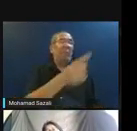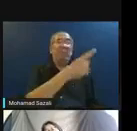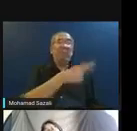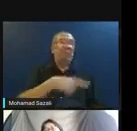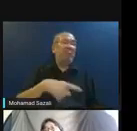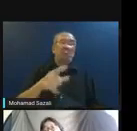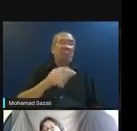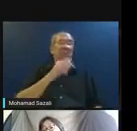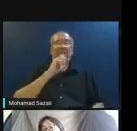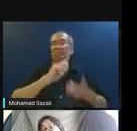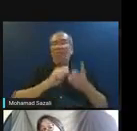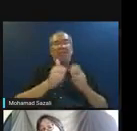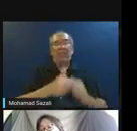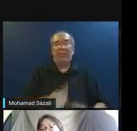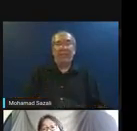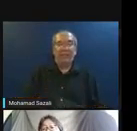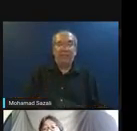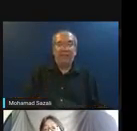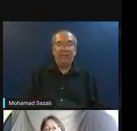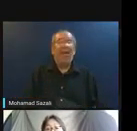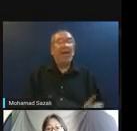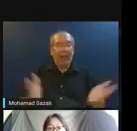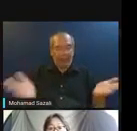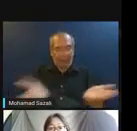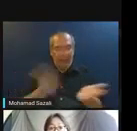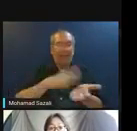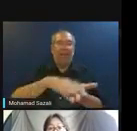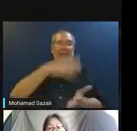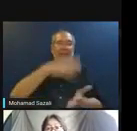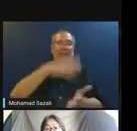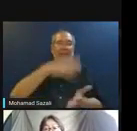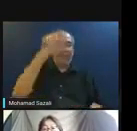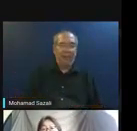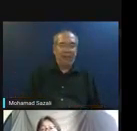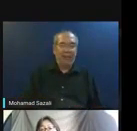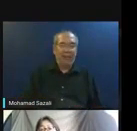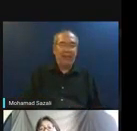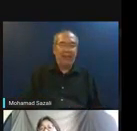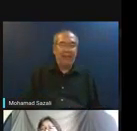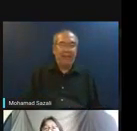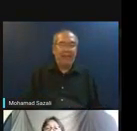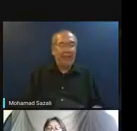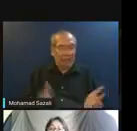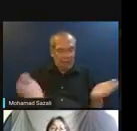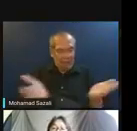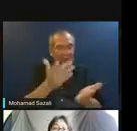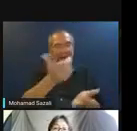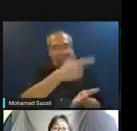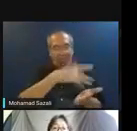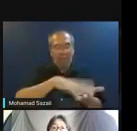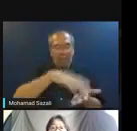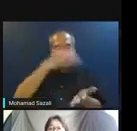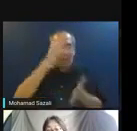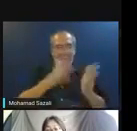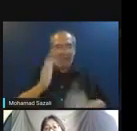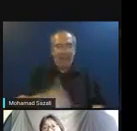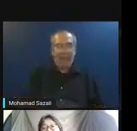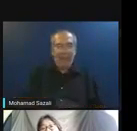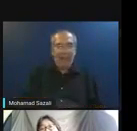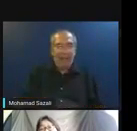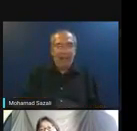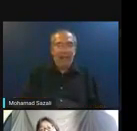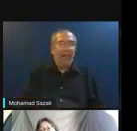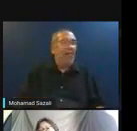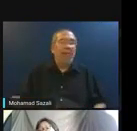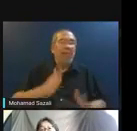So there are tips or ways to communicate with a deaf person. Now we always encourage all of you to learn sign